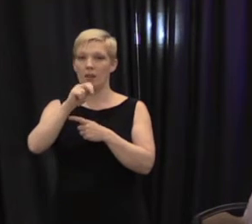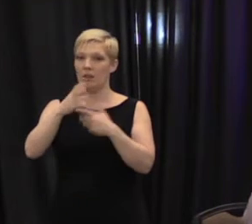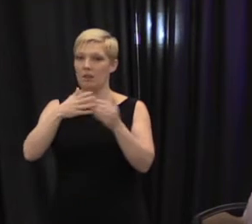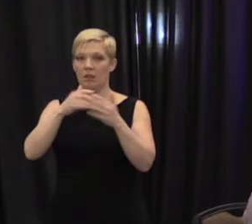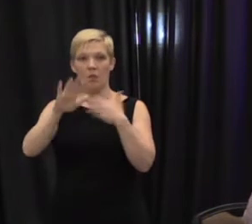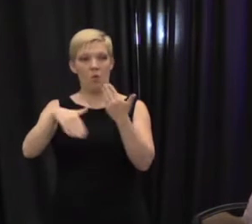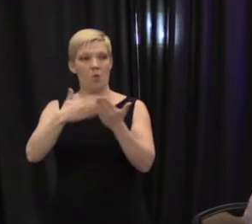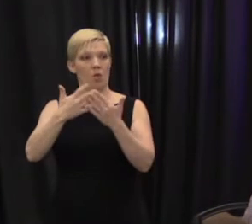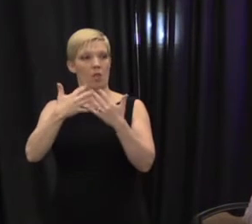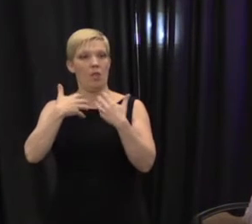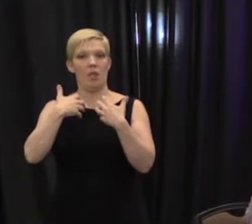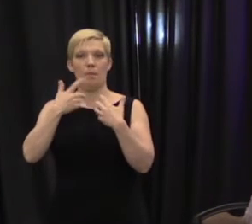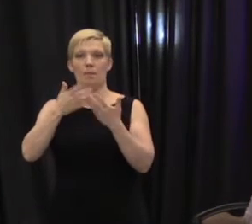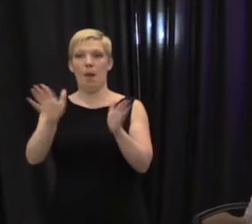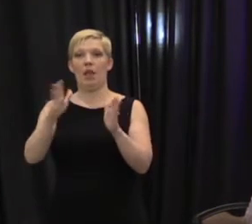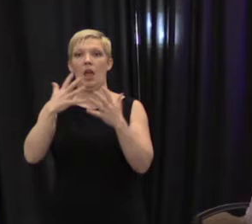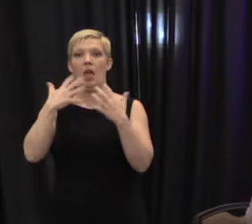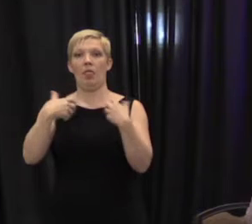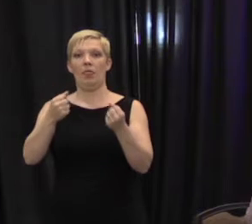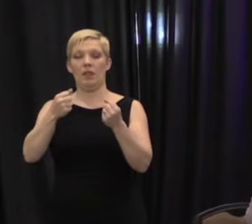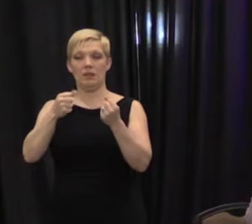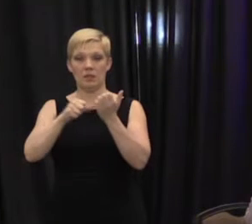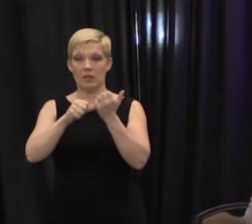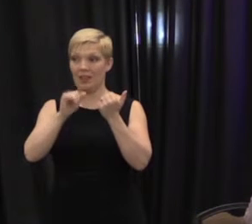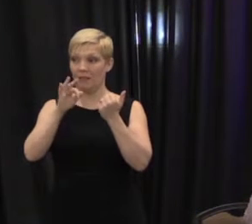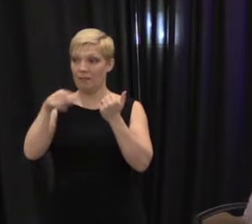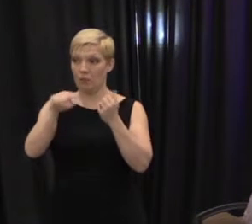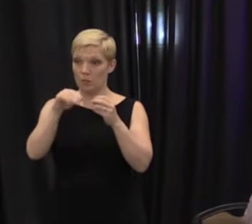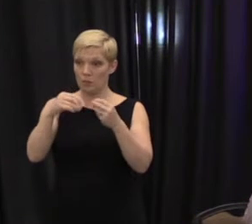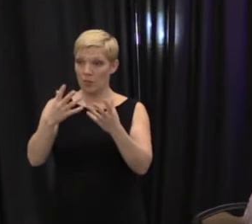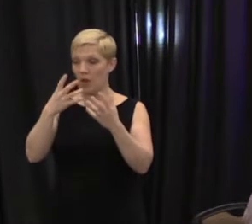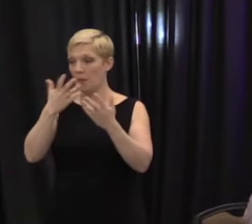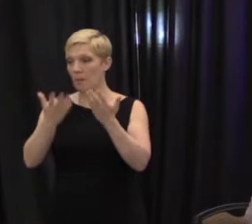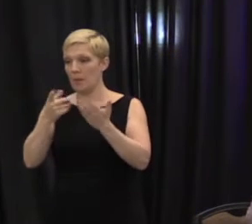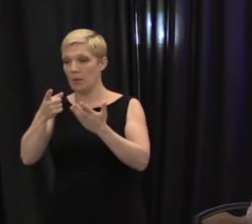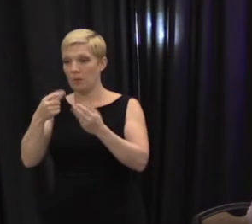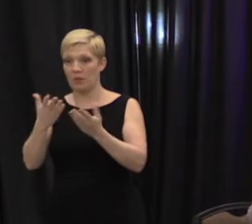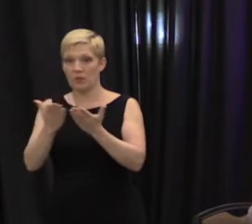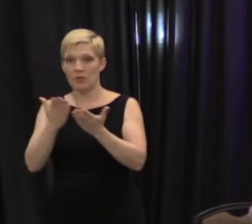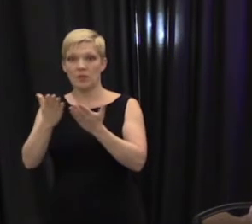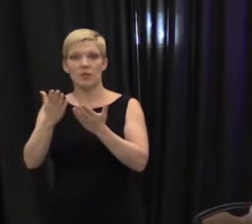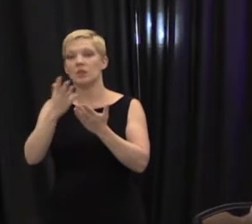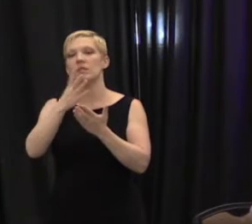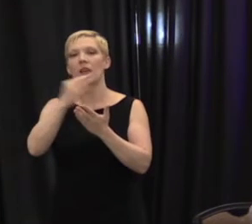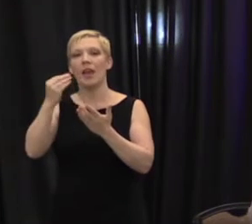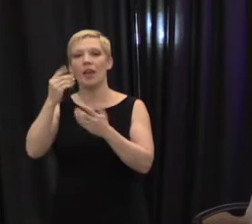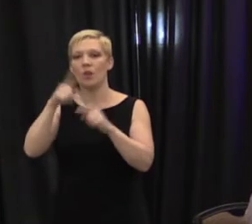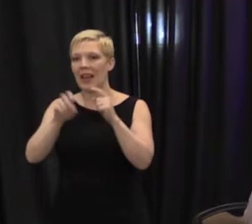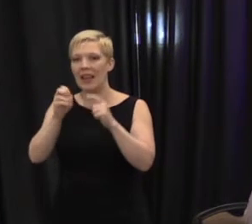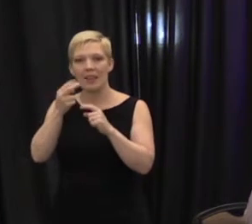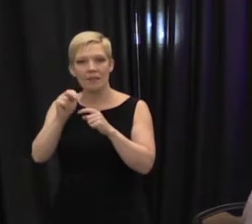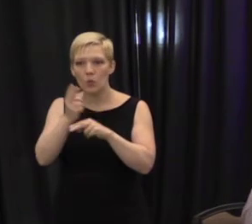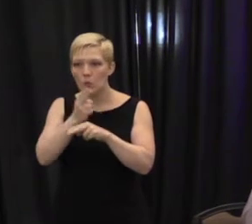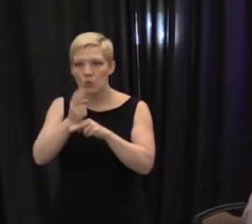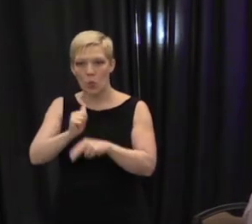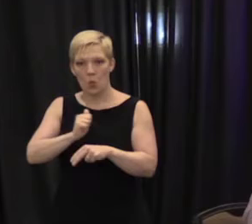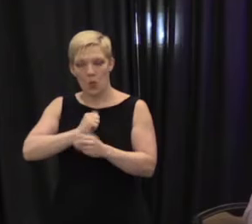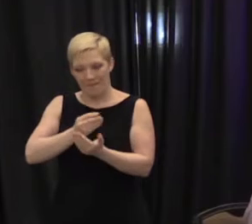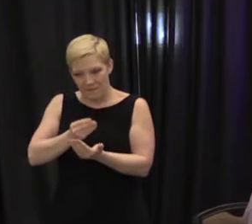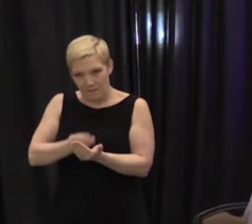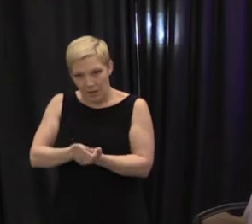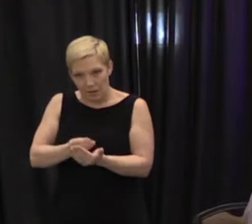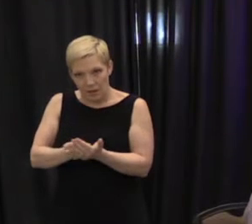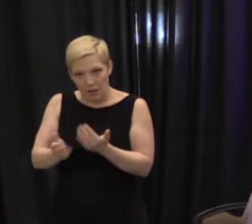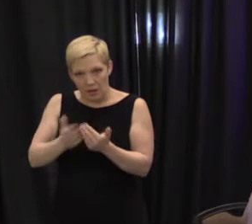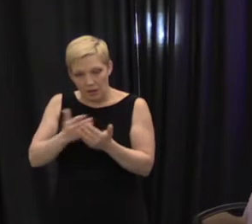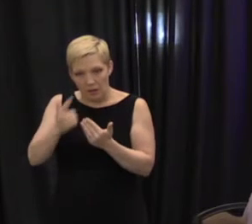assistance, right? So if you are a provider in Kenya working in a clinic, you can't even use your own funding just by way of you signing a contract